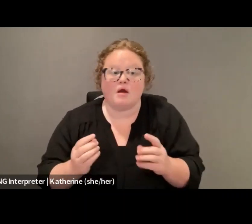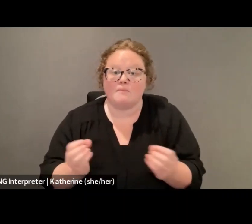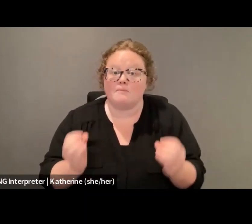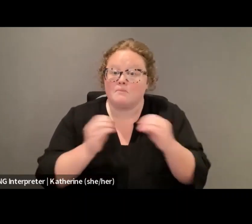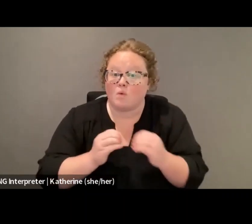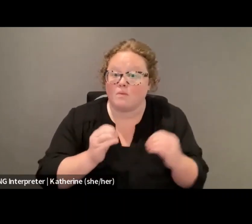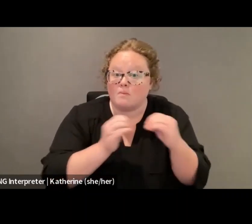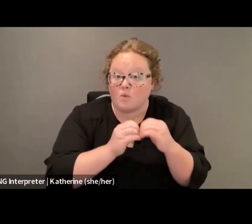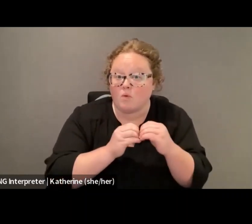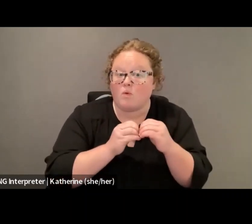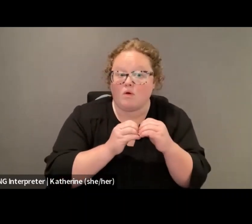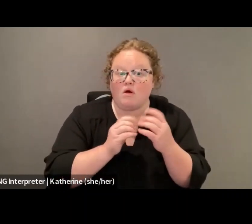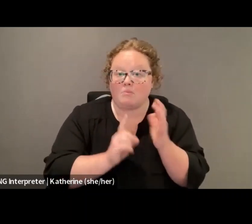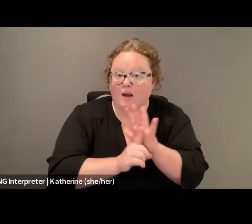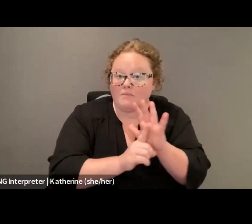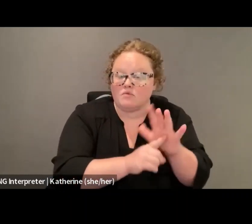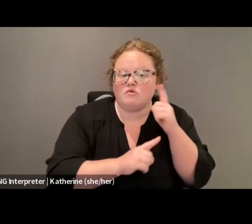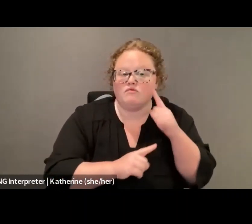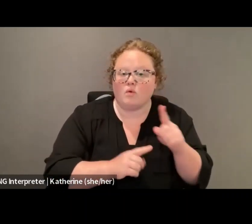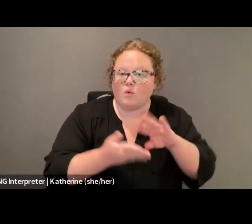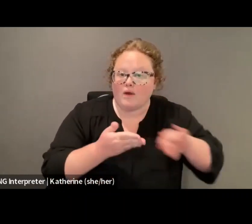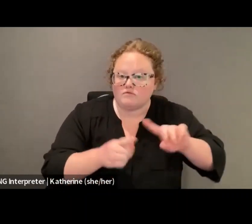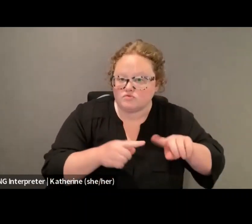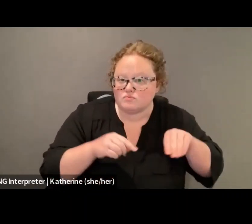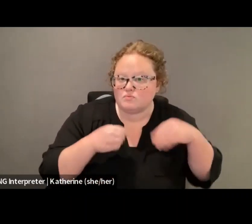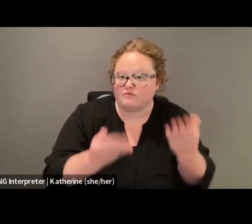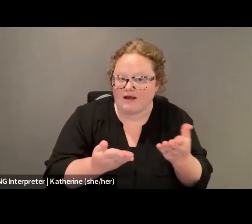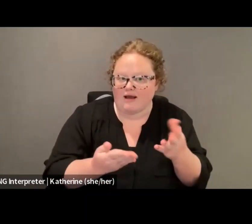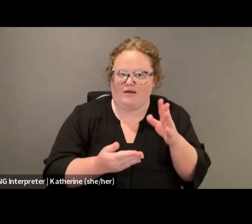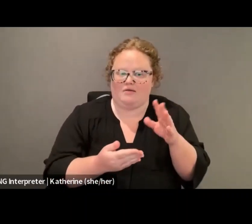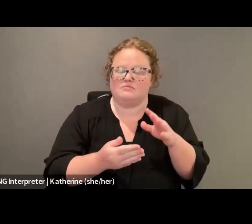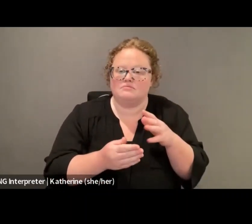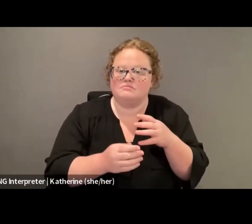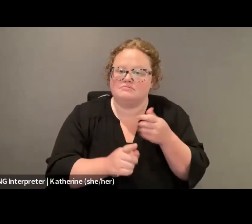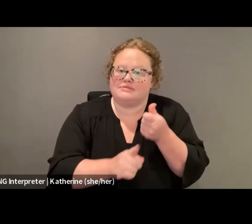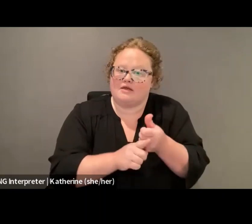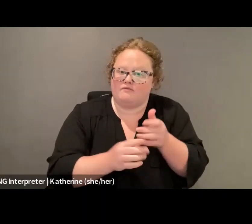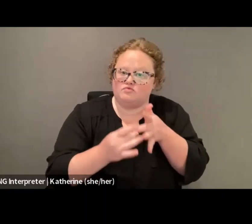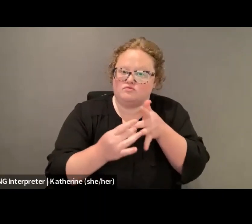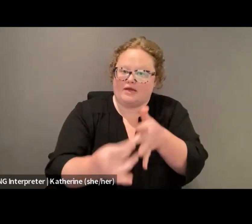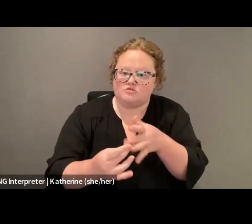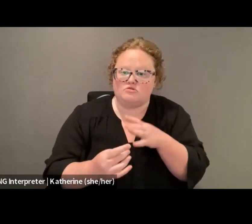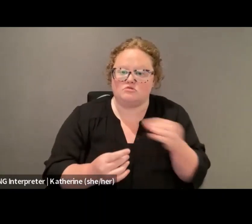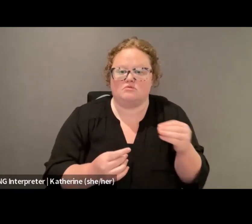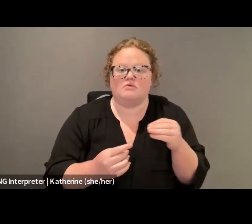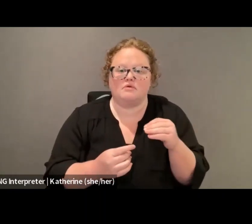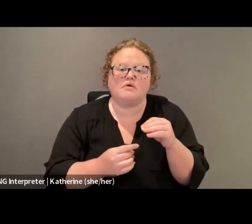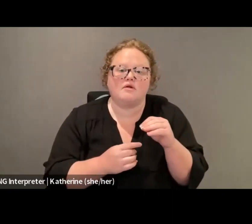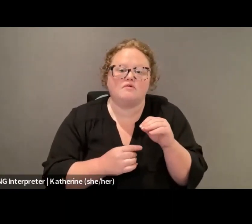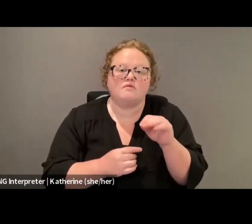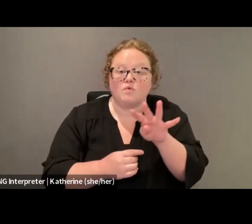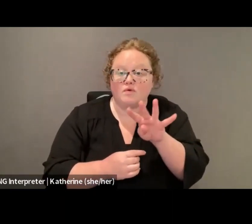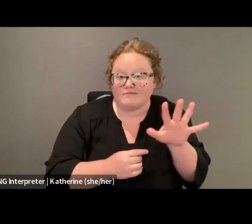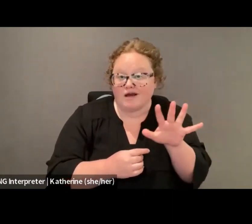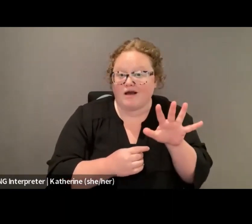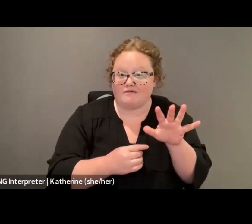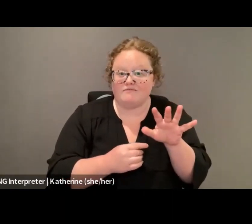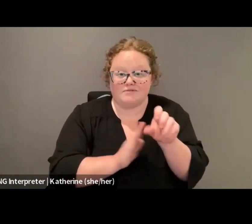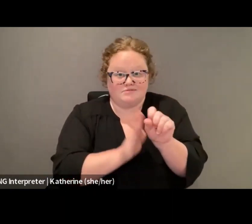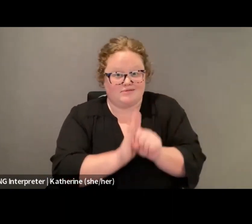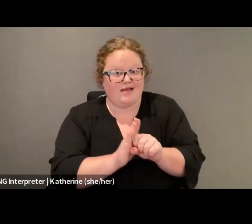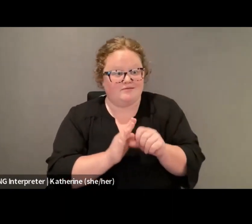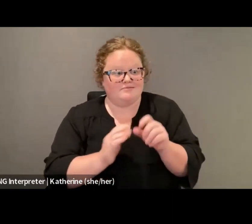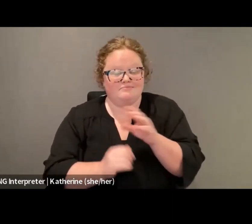offering this model of service delivery. And as of 2023, 45 states and the District of Columbia currently